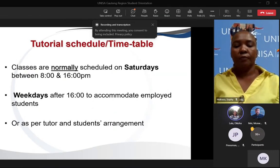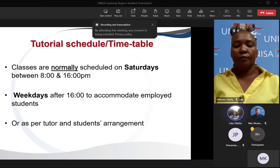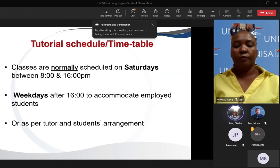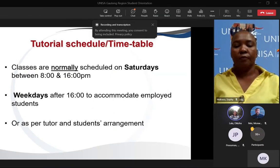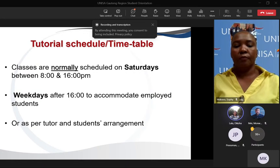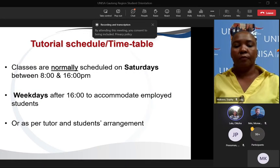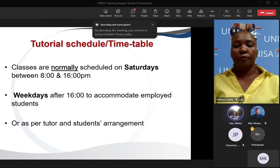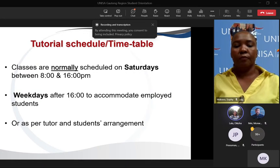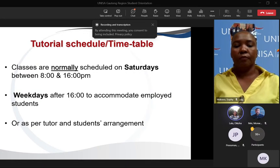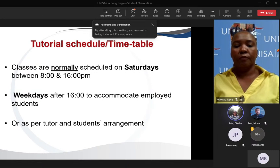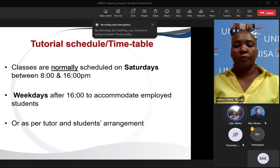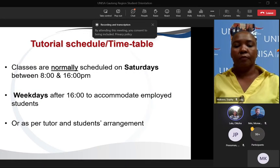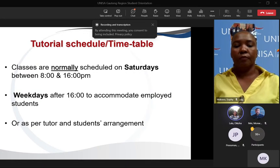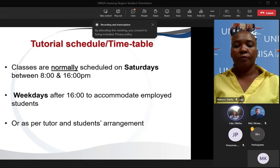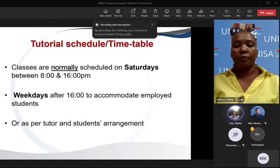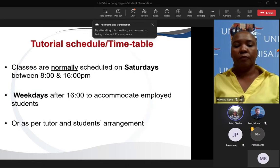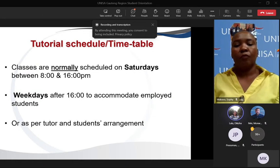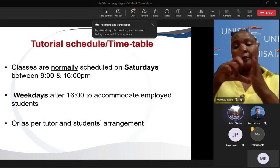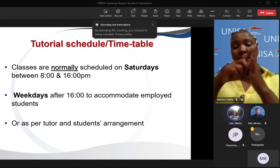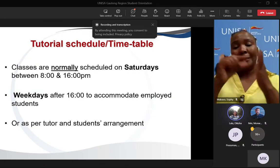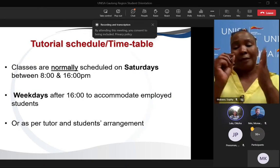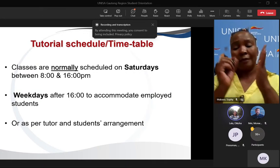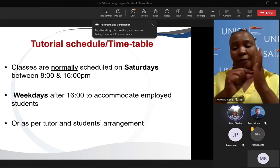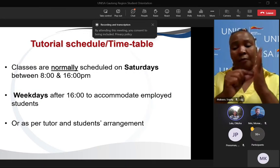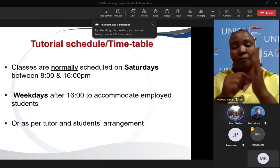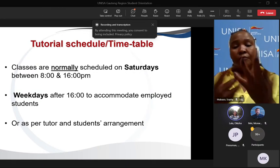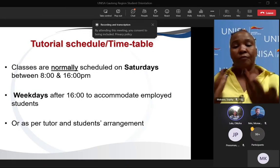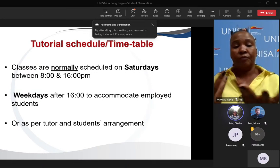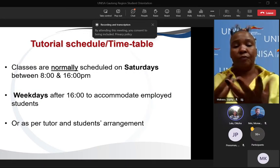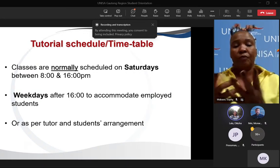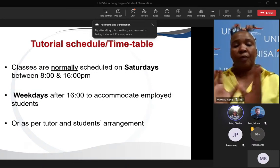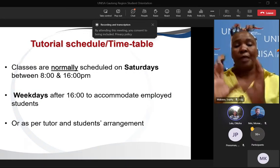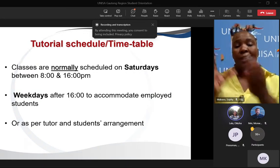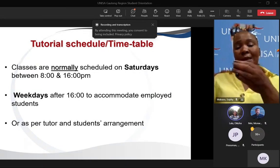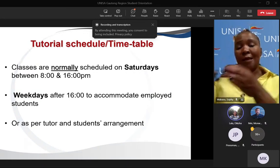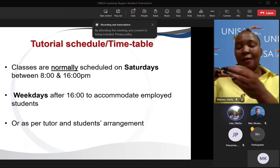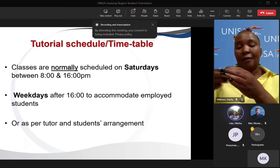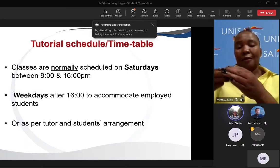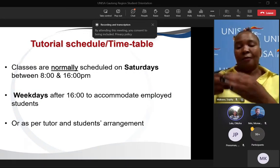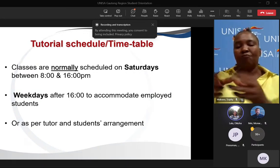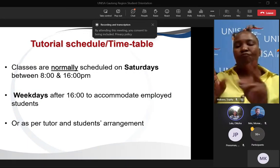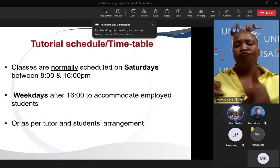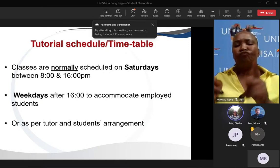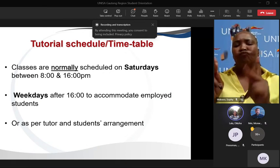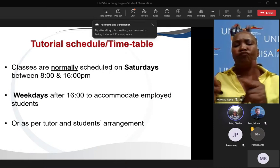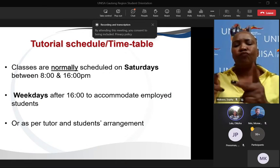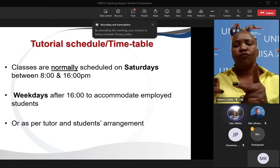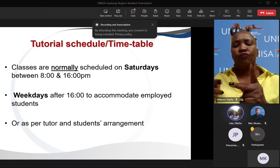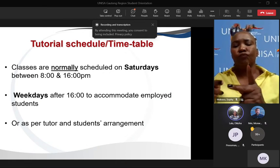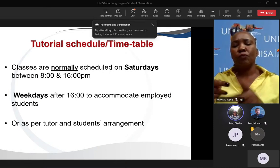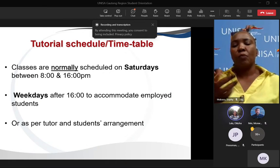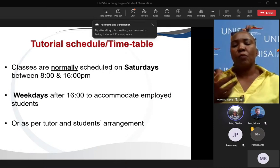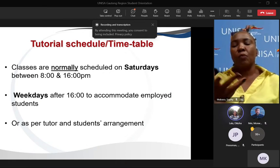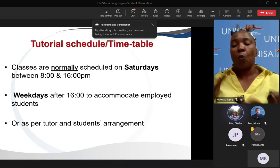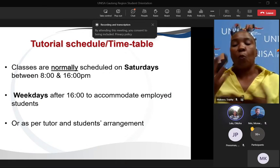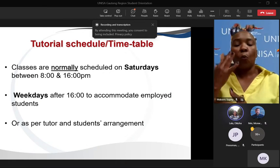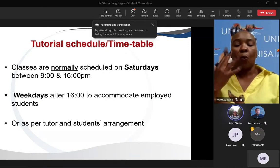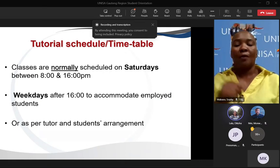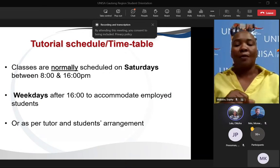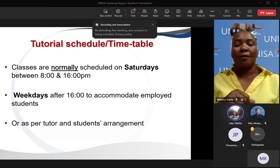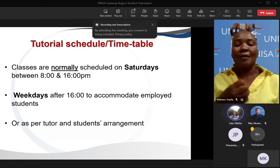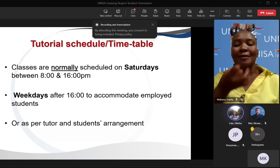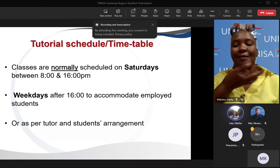the tutorial schedule and the title this is on normally scheduled on Saturdays between eight and